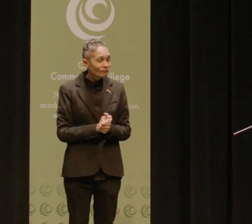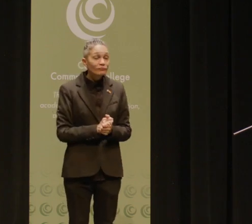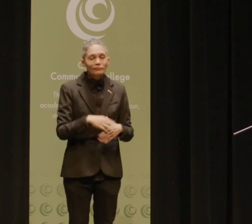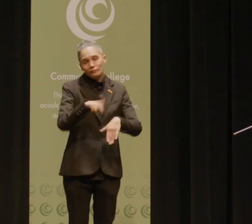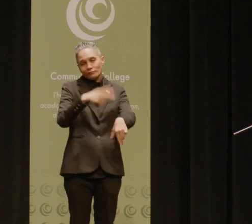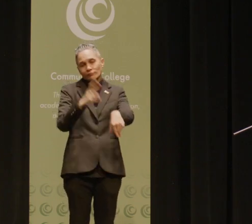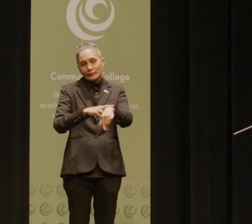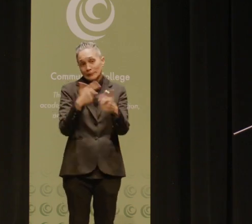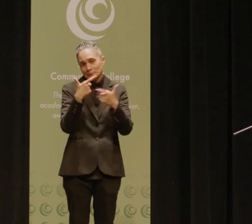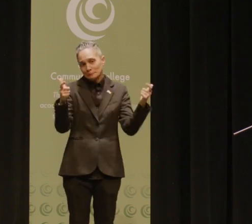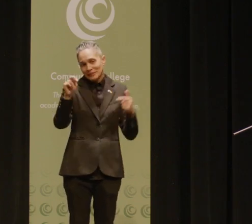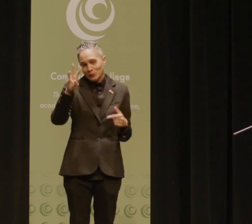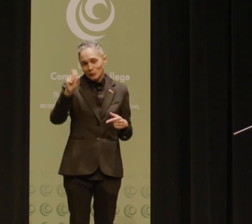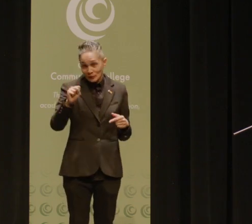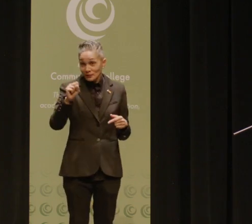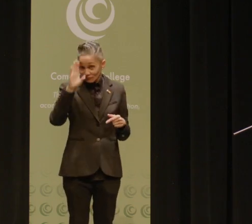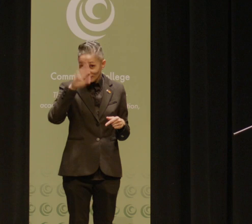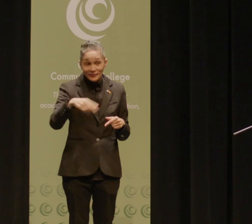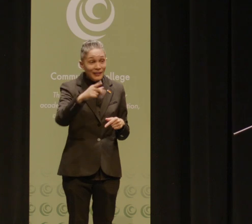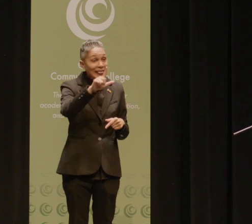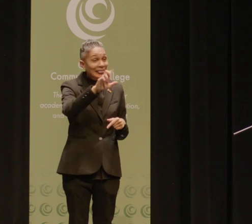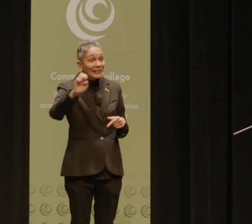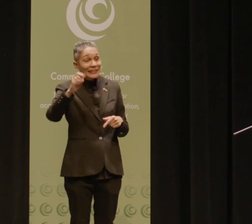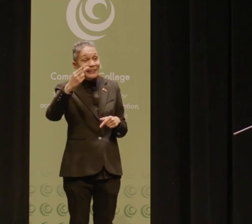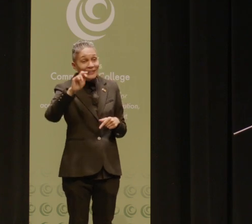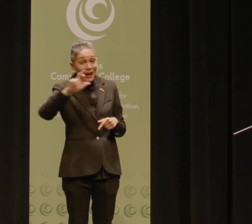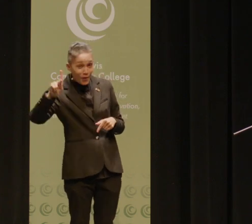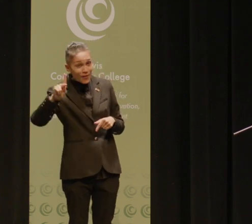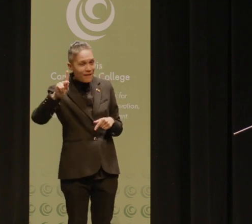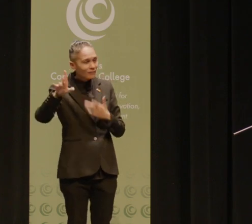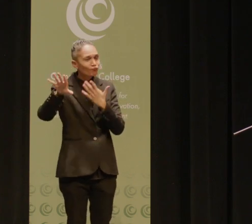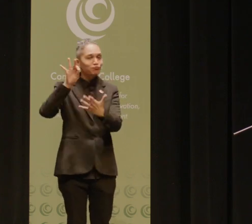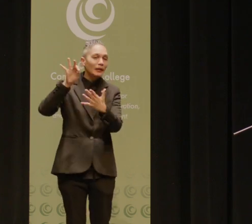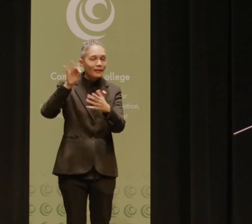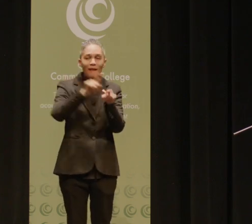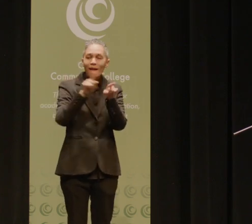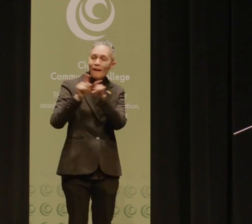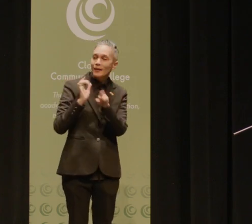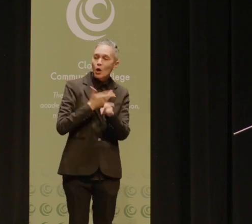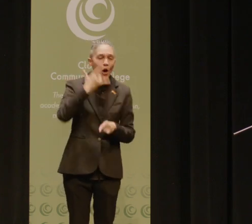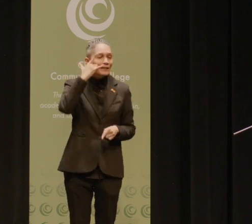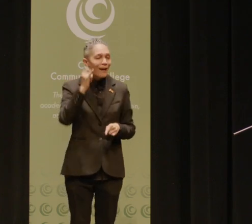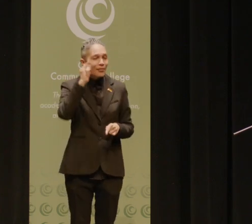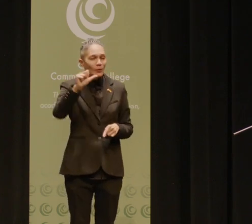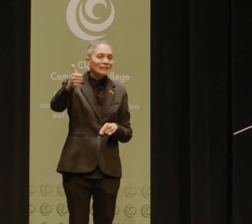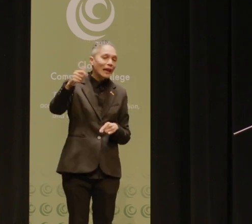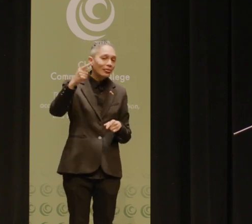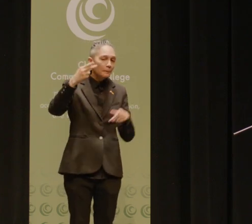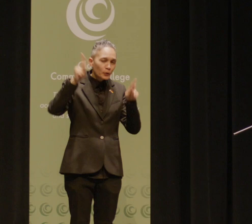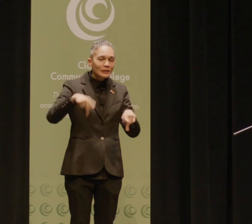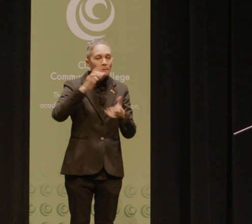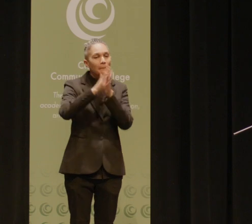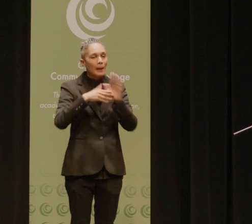And of course, big news, I know you all know, but Lee Herrick made incredible news being selected by our governor to be California's 10th Poet